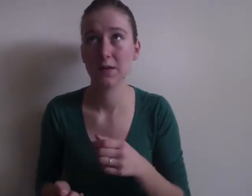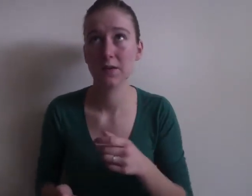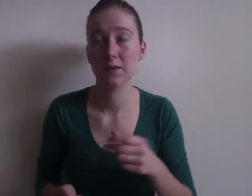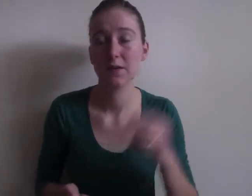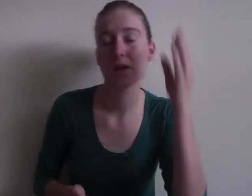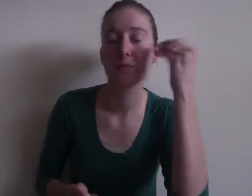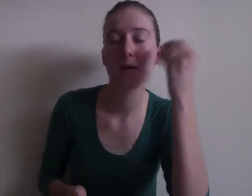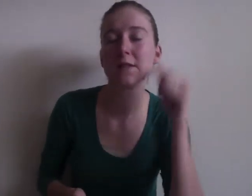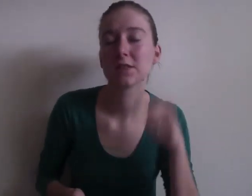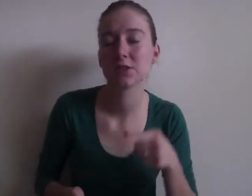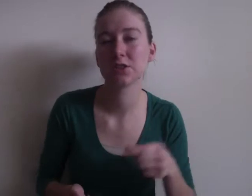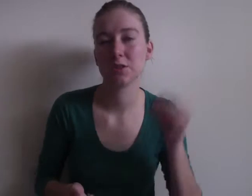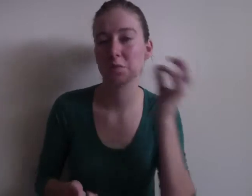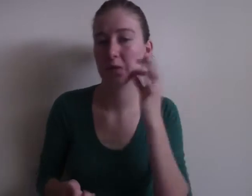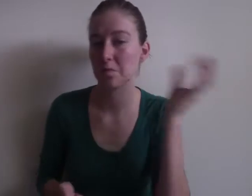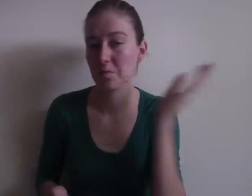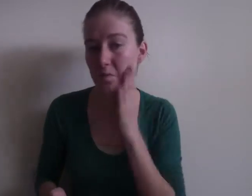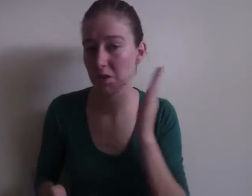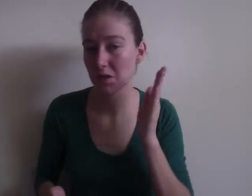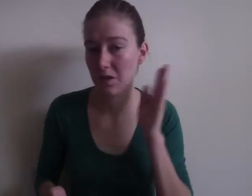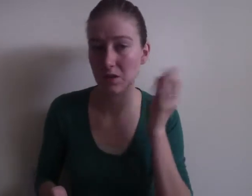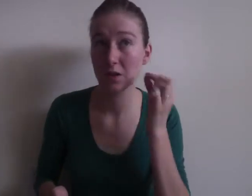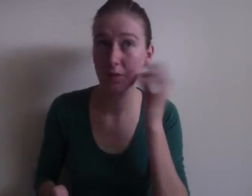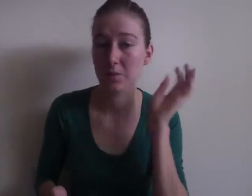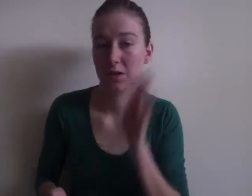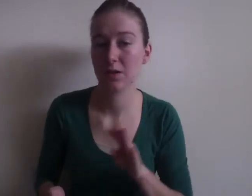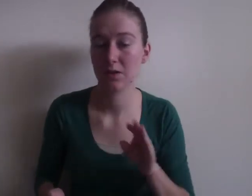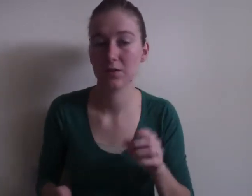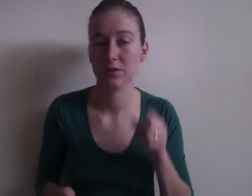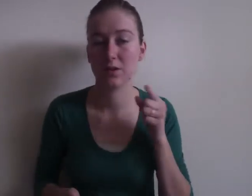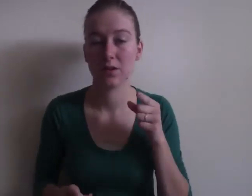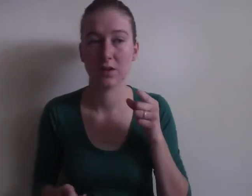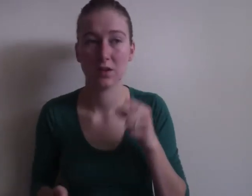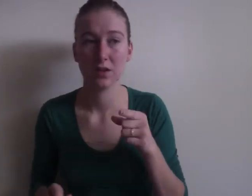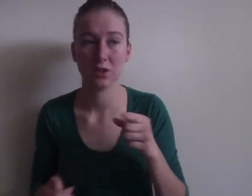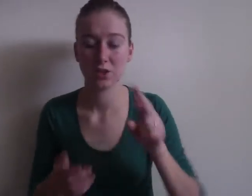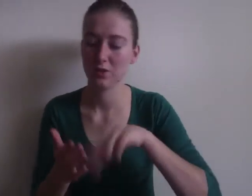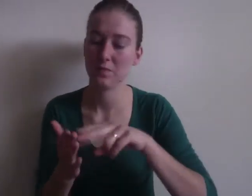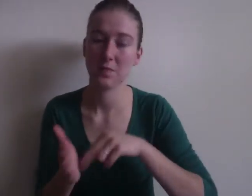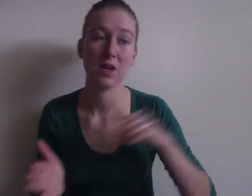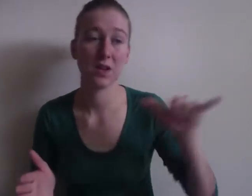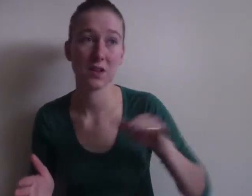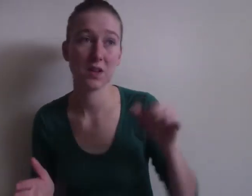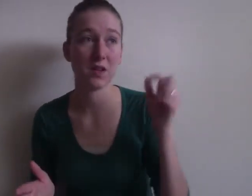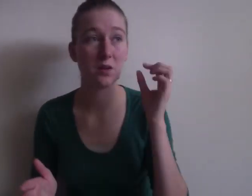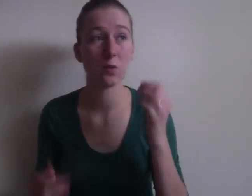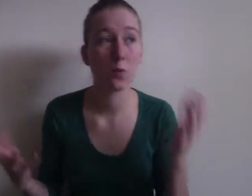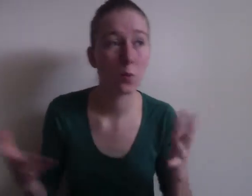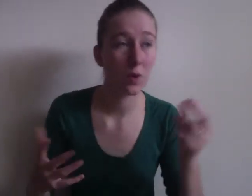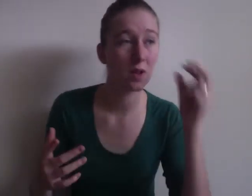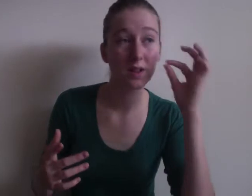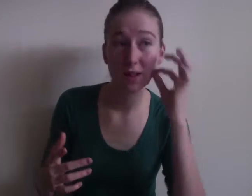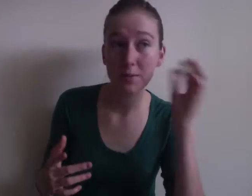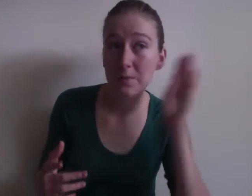the flower and everything to the bee would look giant. And that's what she would do to her flower paintings. She would take